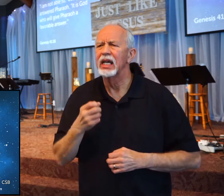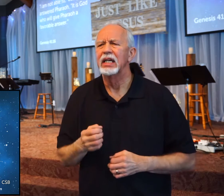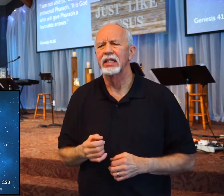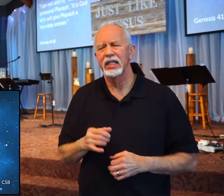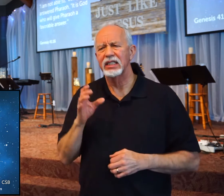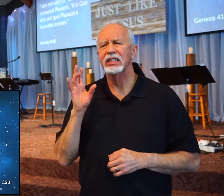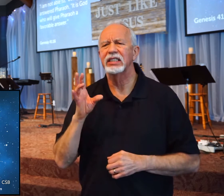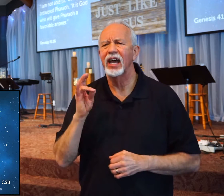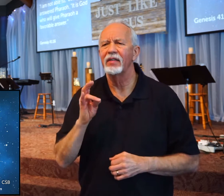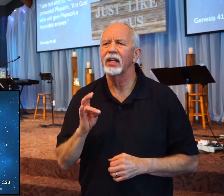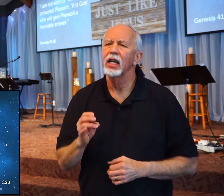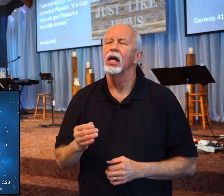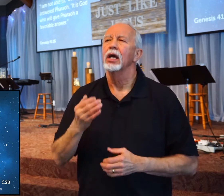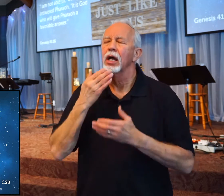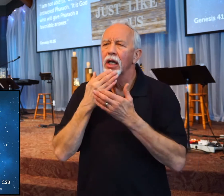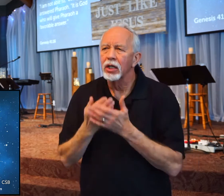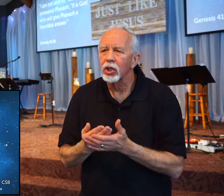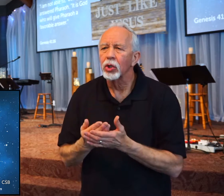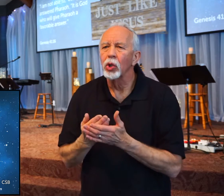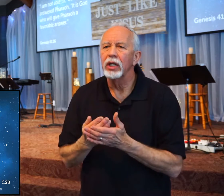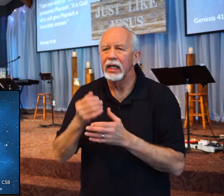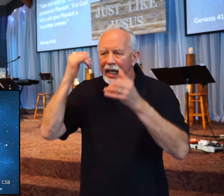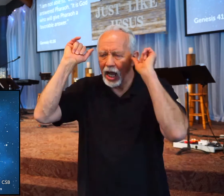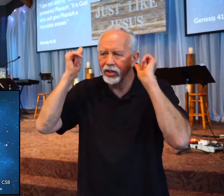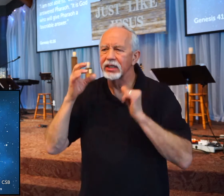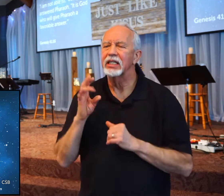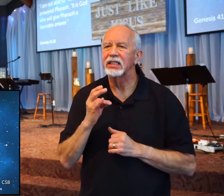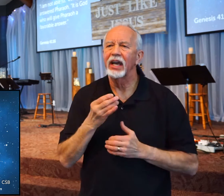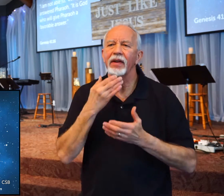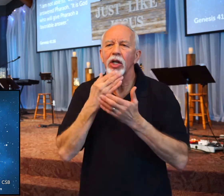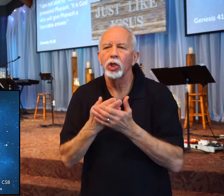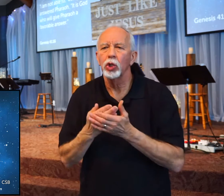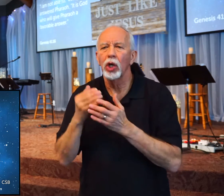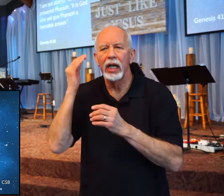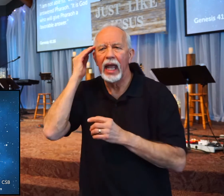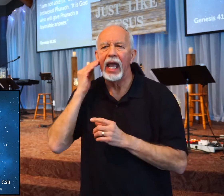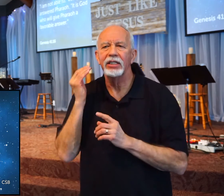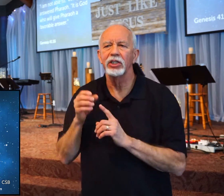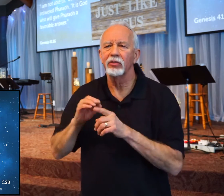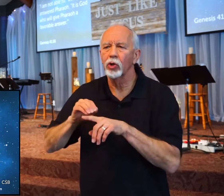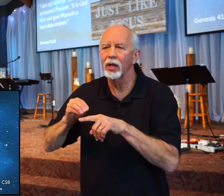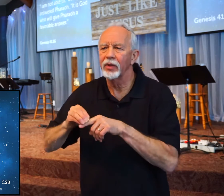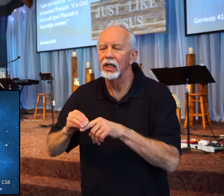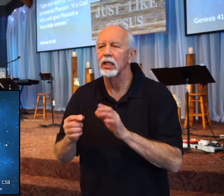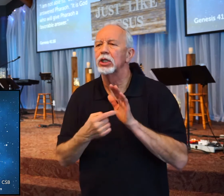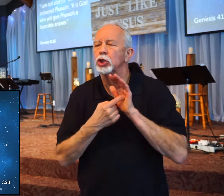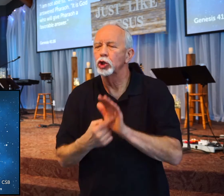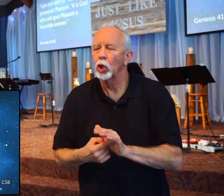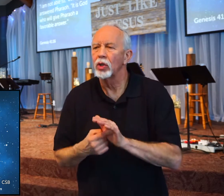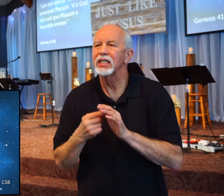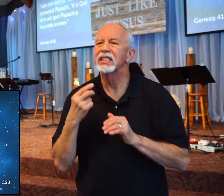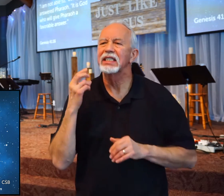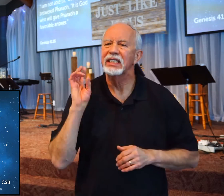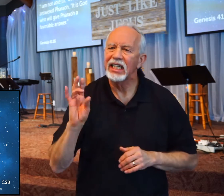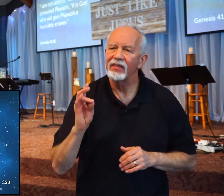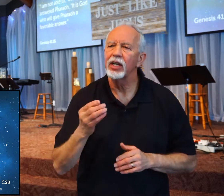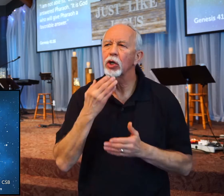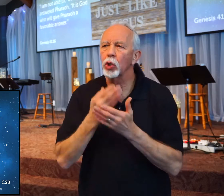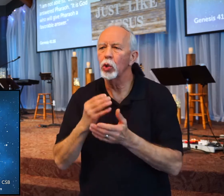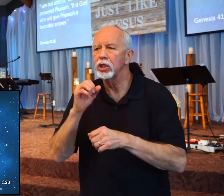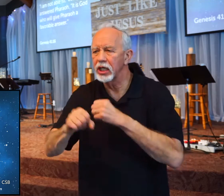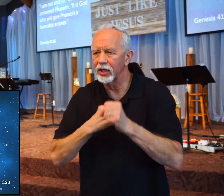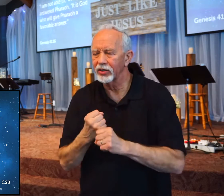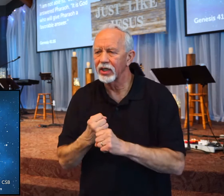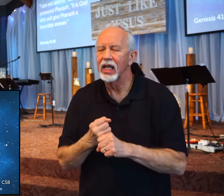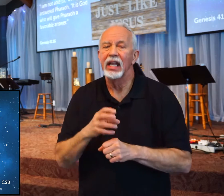the seven good heads of grain represent seven good years. On the other hand,